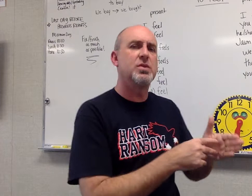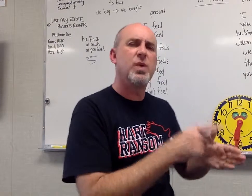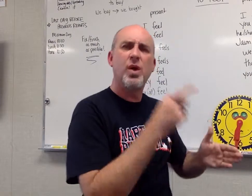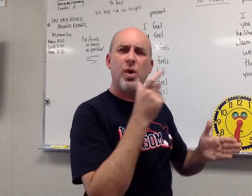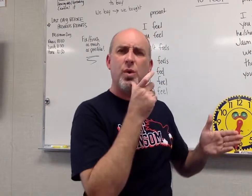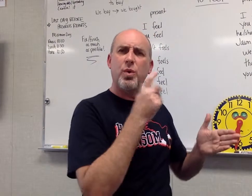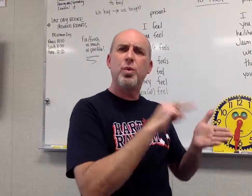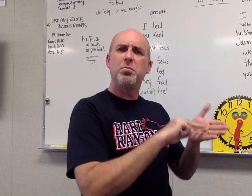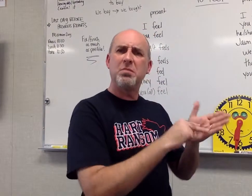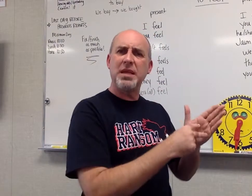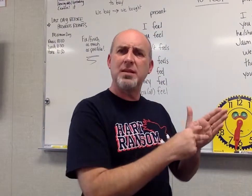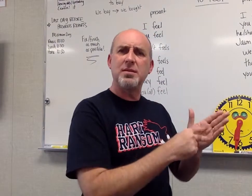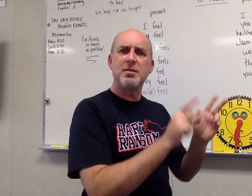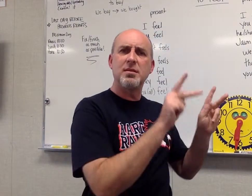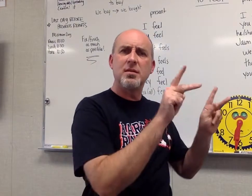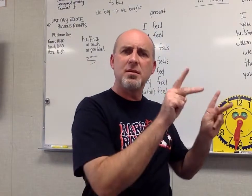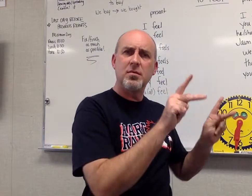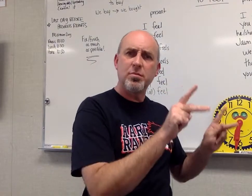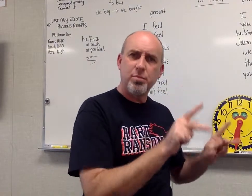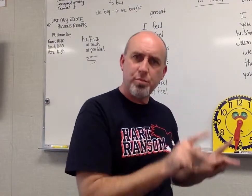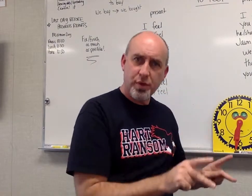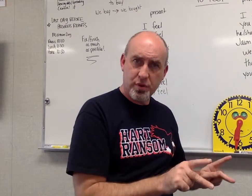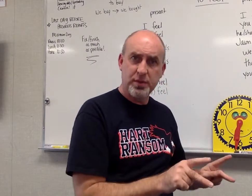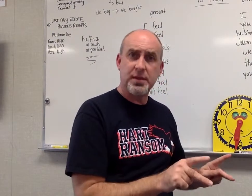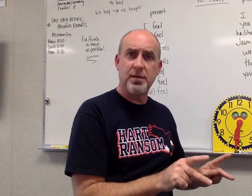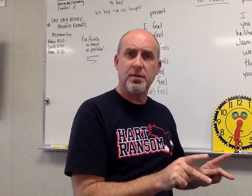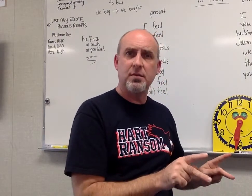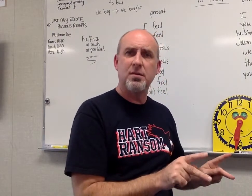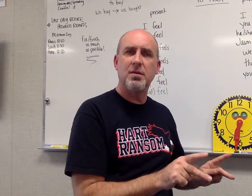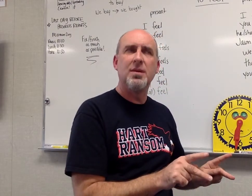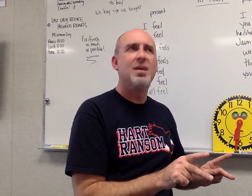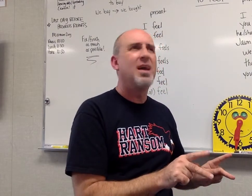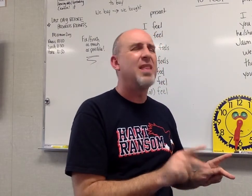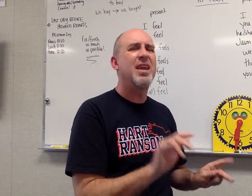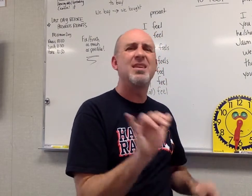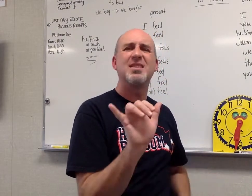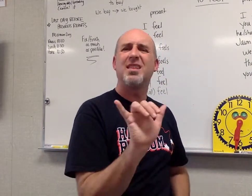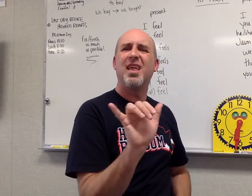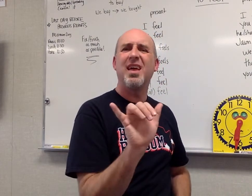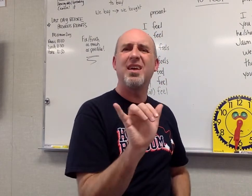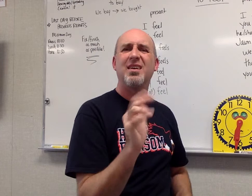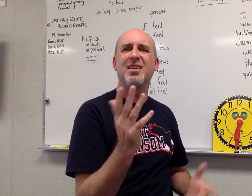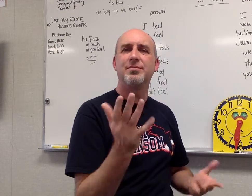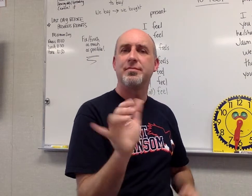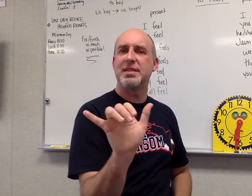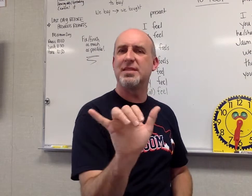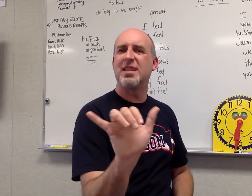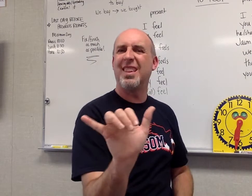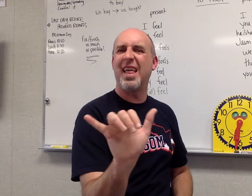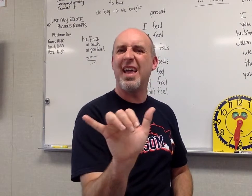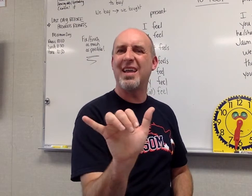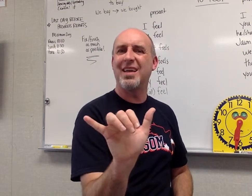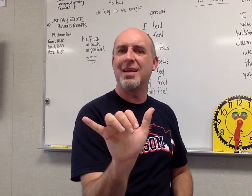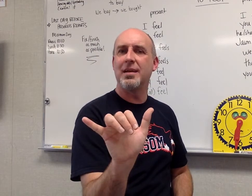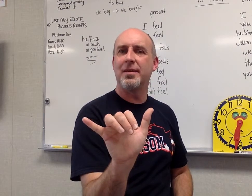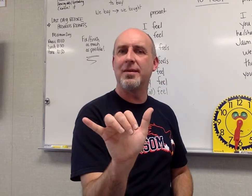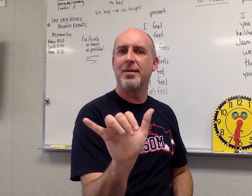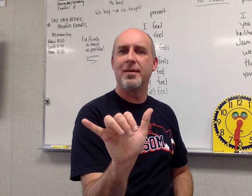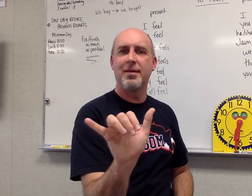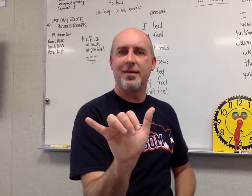this way, who means person? And then I could say like, this is like,